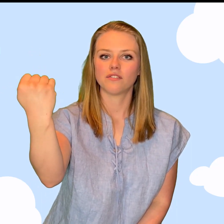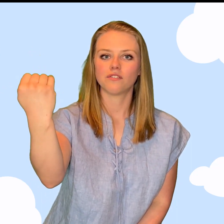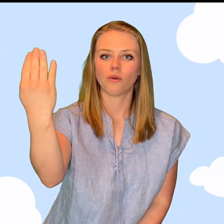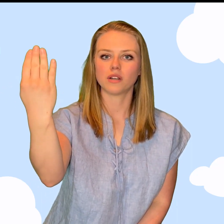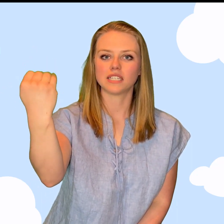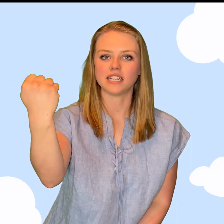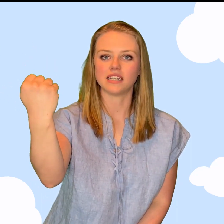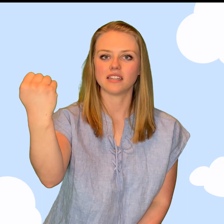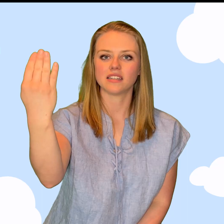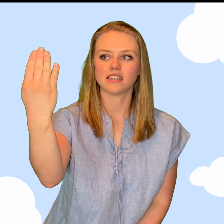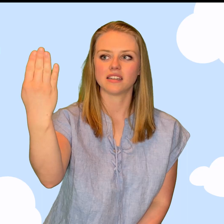14,